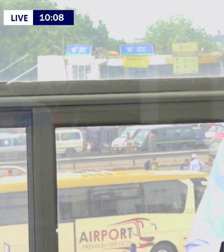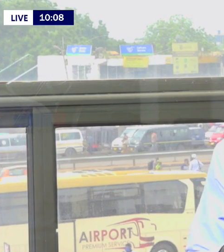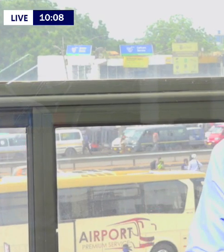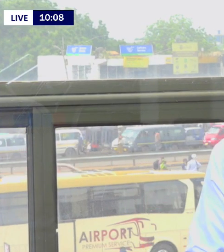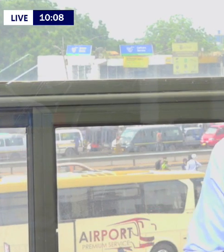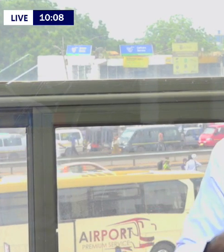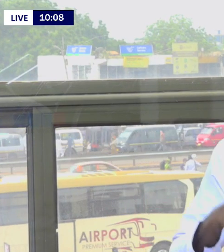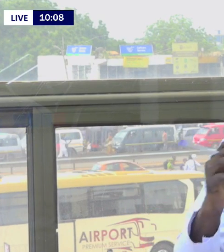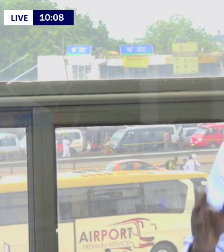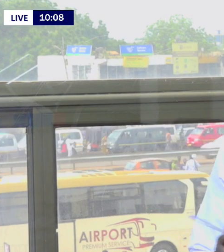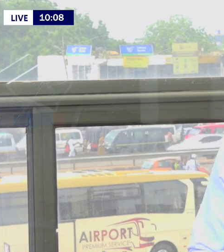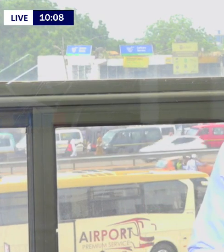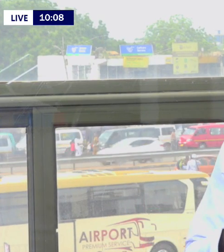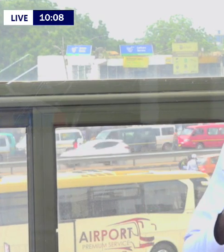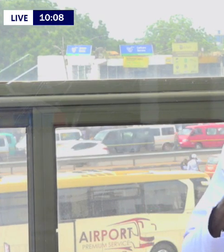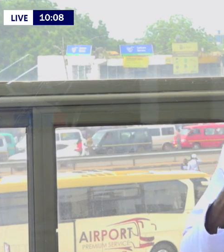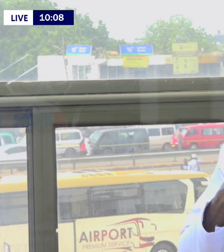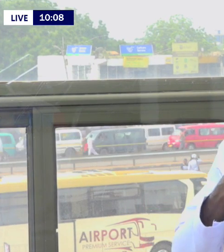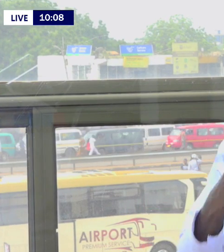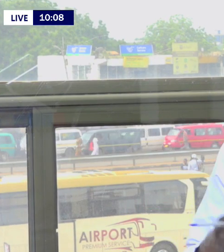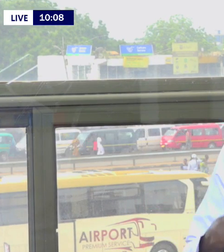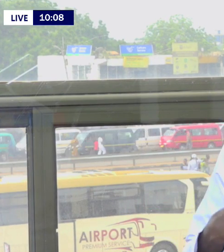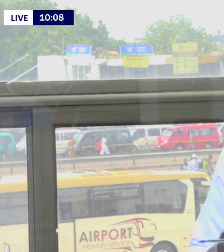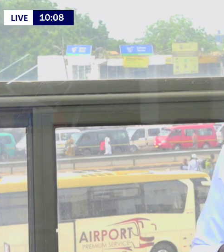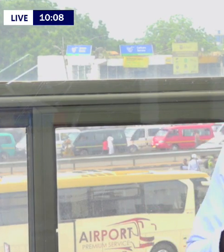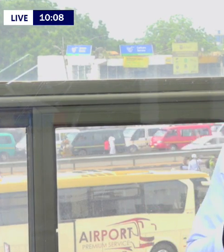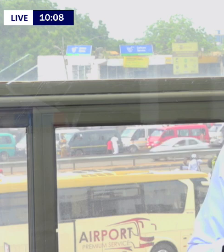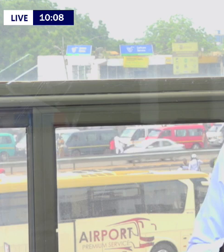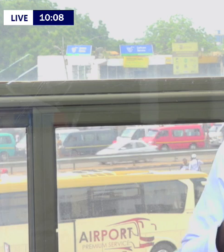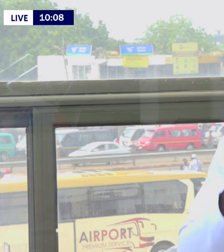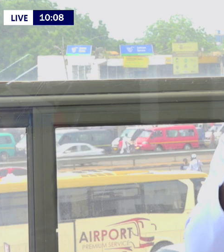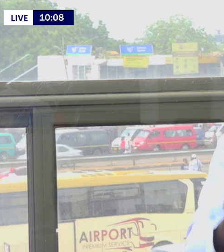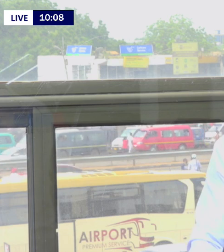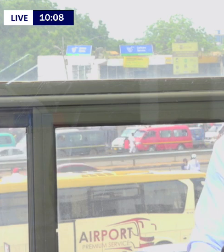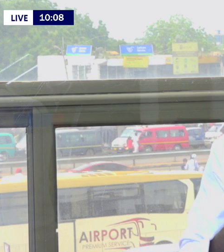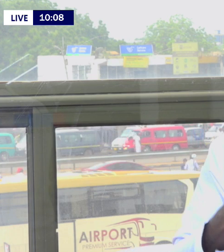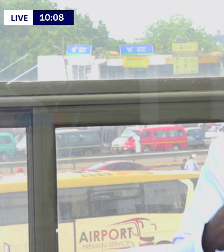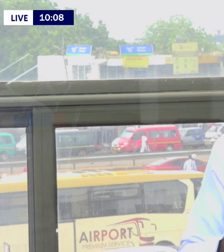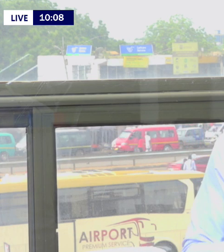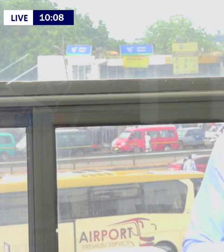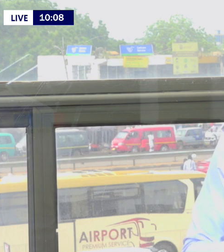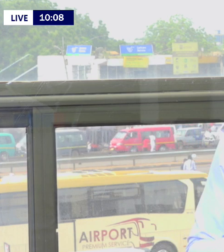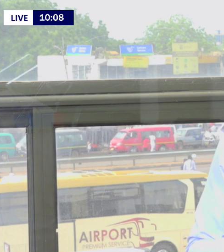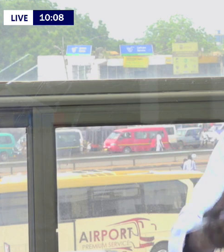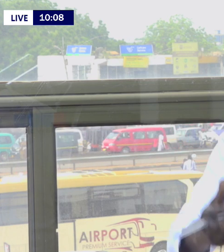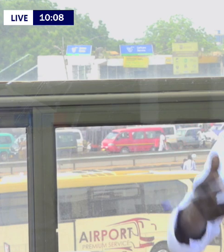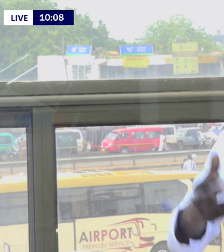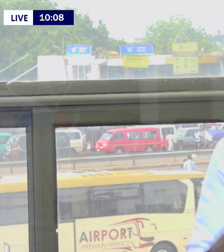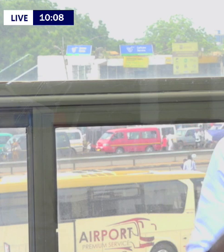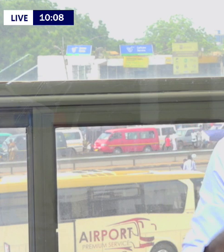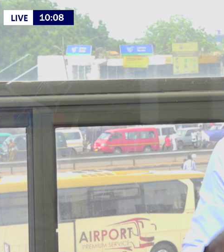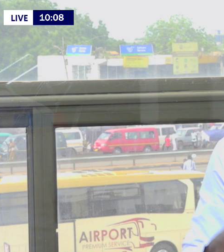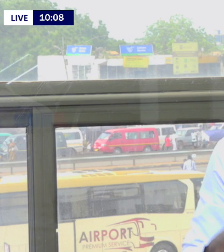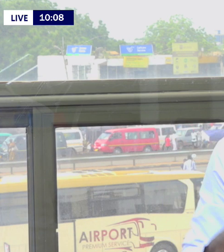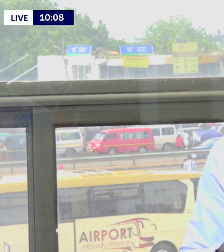a bia ni pa wa obi rensin ana obi ebo wa na bibia yare ni bibetumi afri ni mu na owo bia afri ni mu a ya